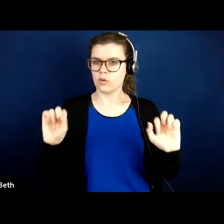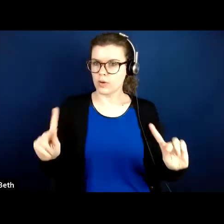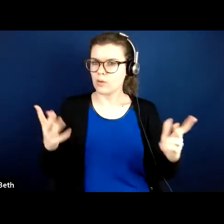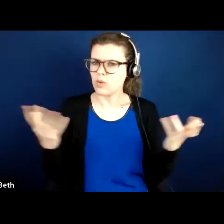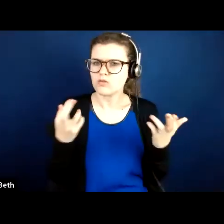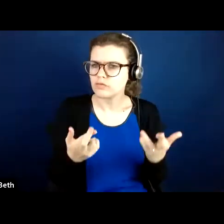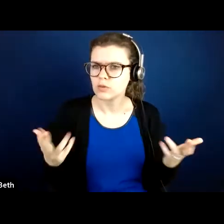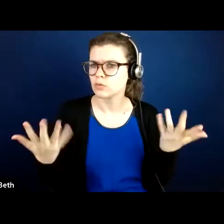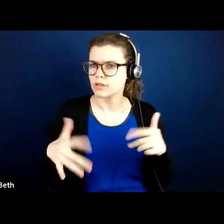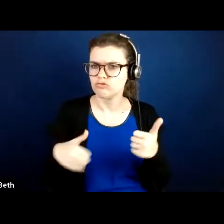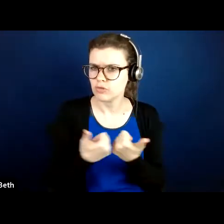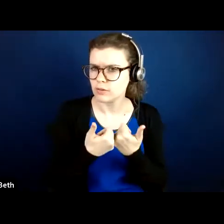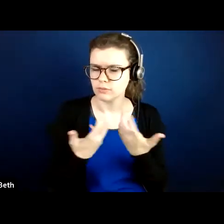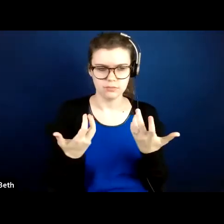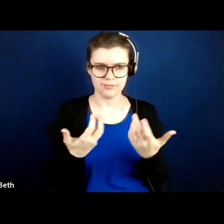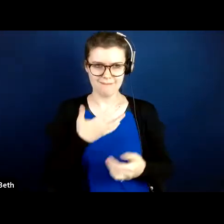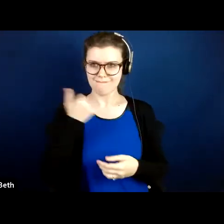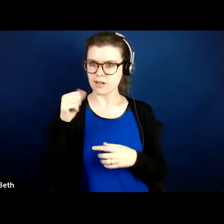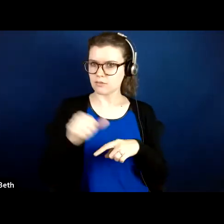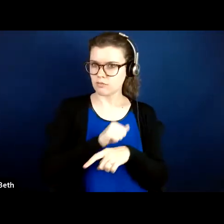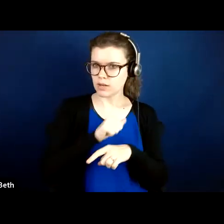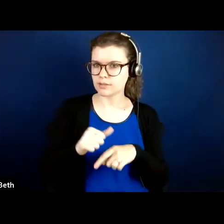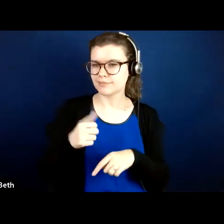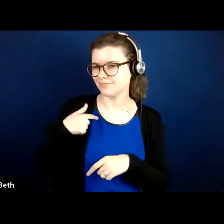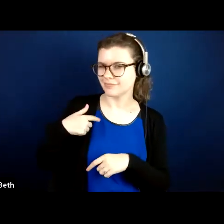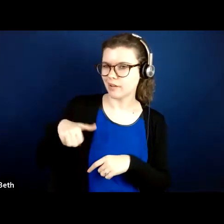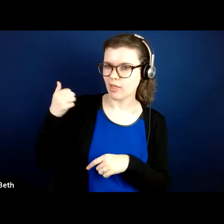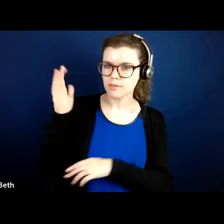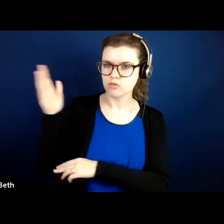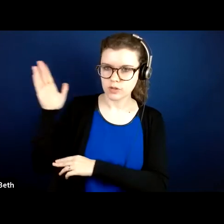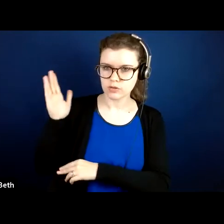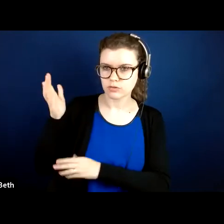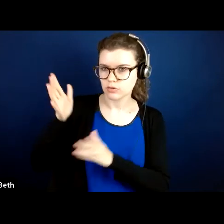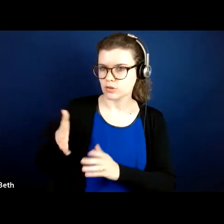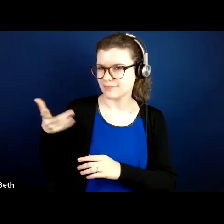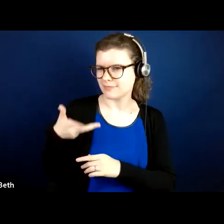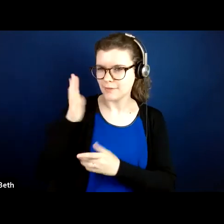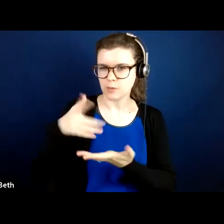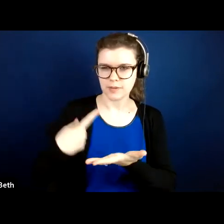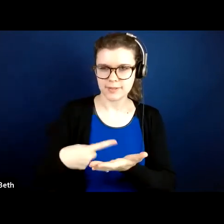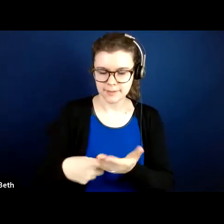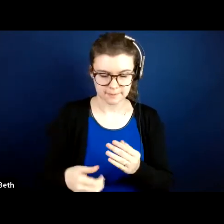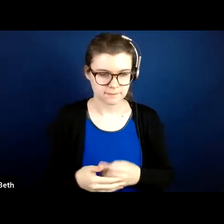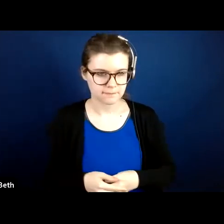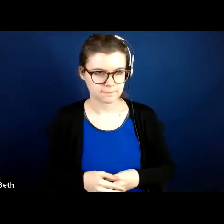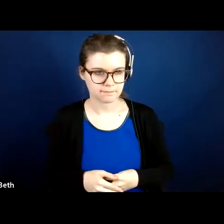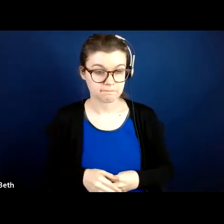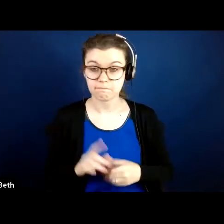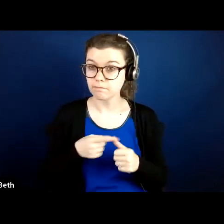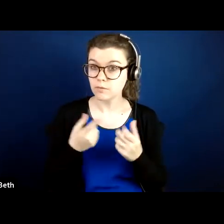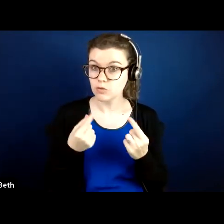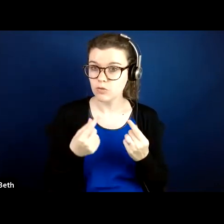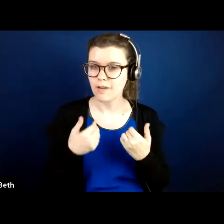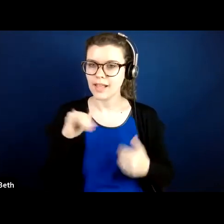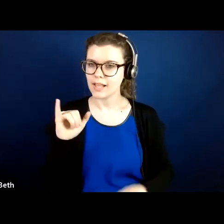best practices, and so on that my colleagues will be discussing. So first things first, we start with an